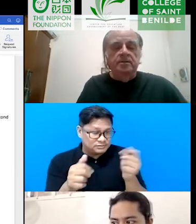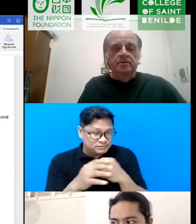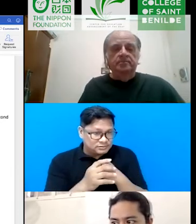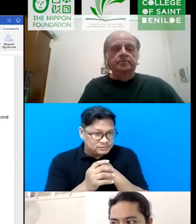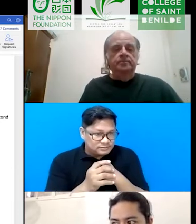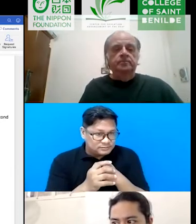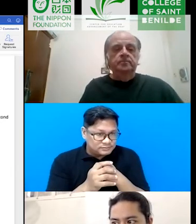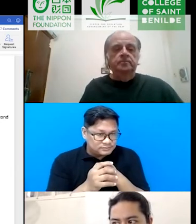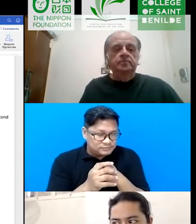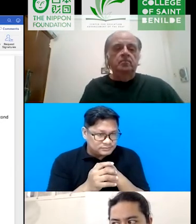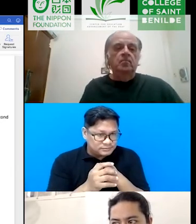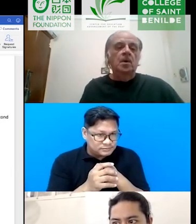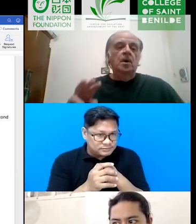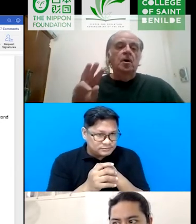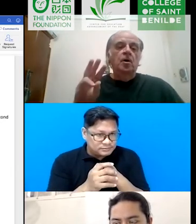is it